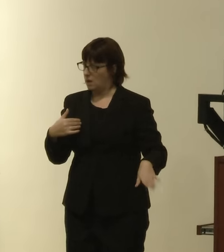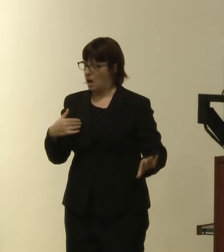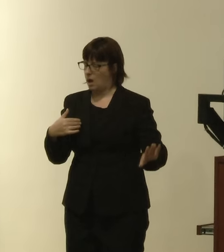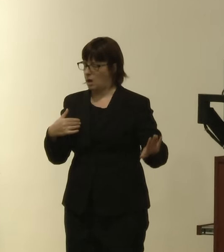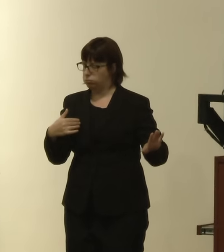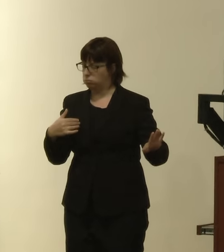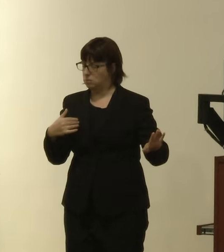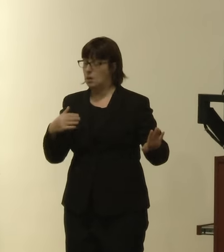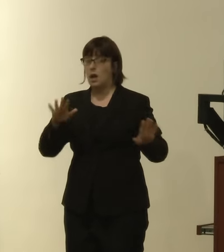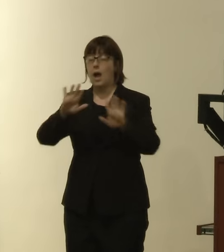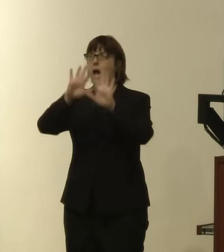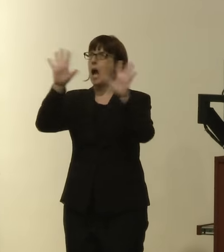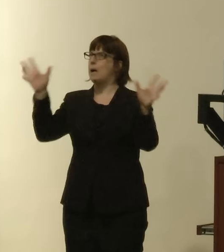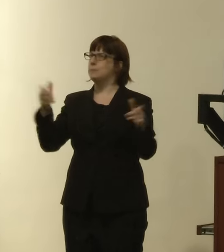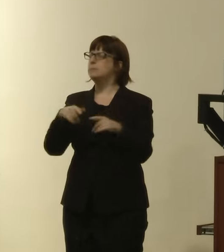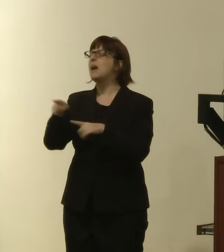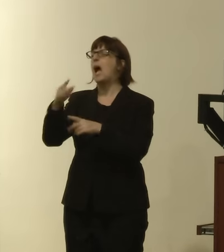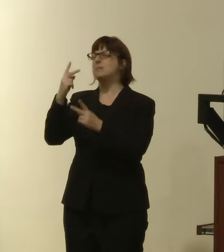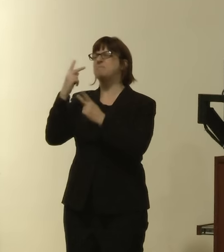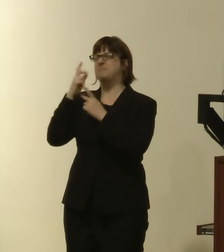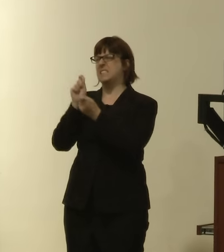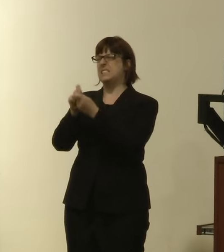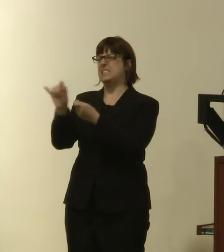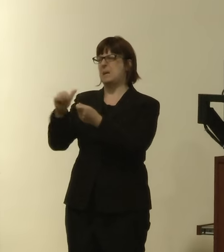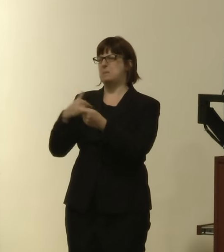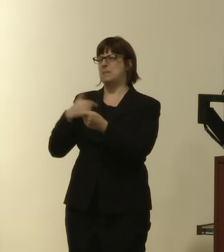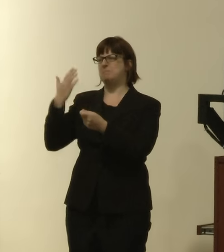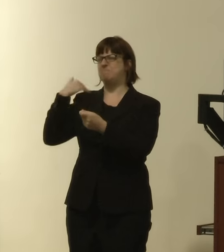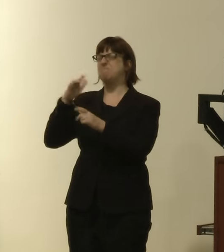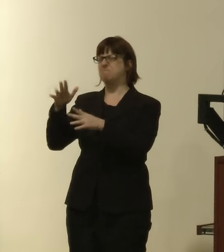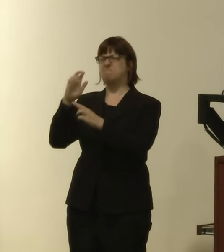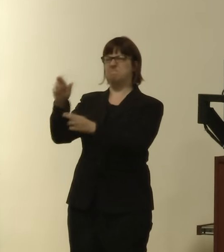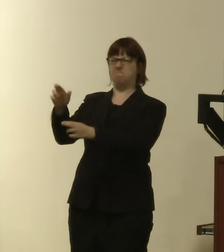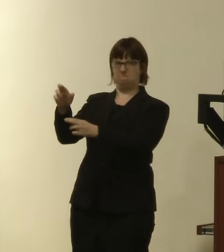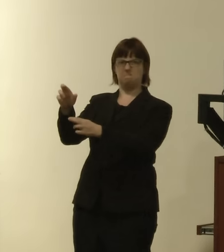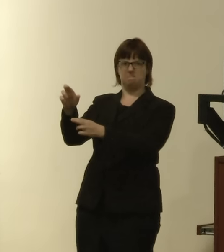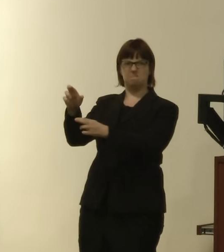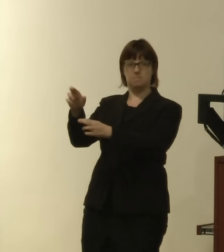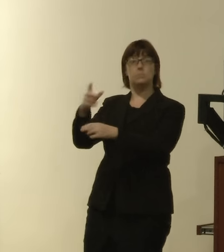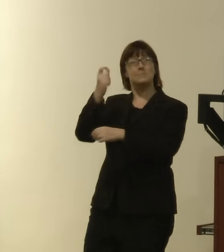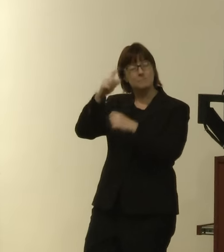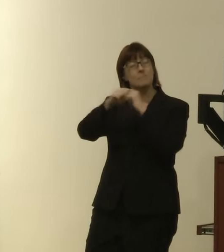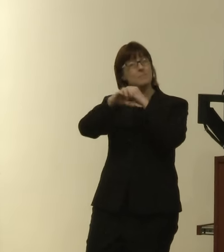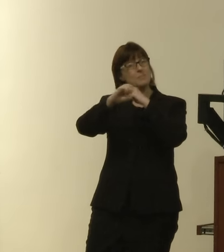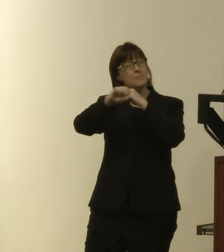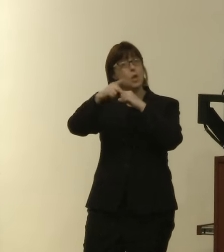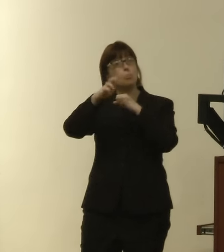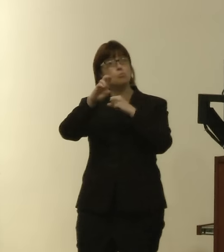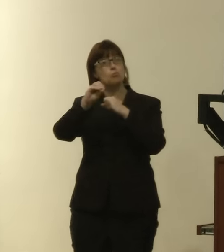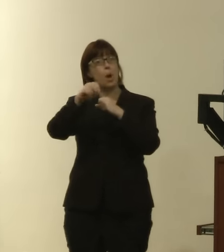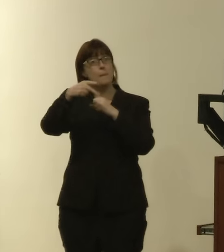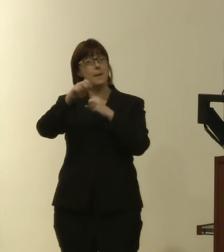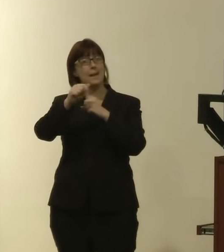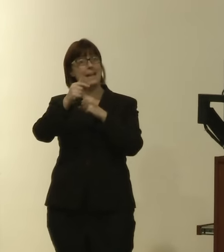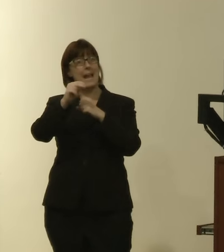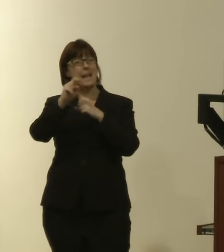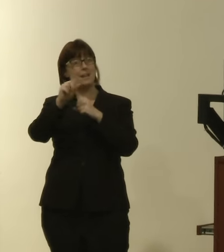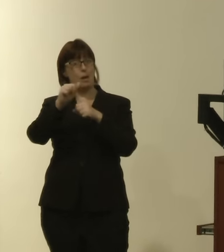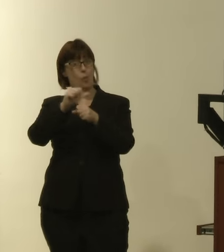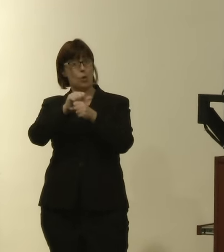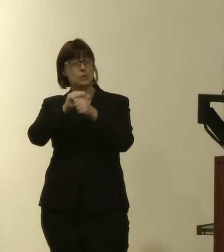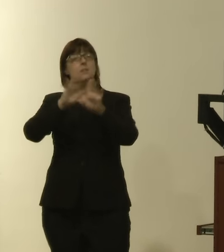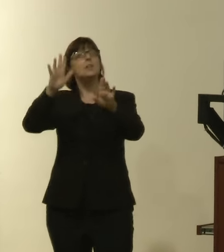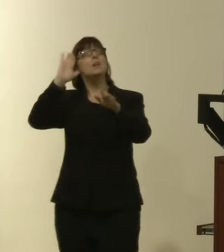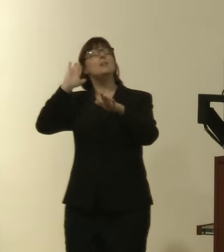know, I'm thinking, that's exactly what I said. So propaganda works, you know. You know what the name of my social studies class was?